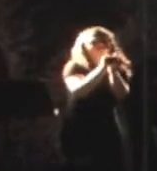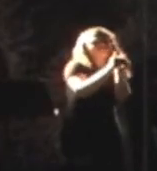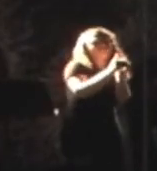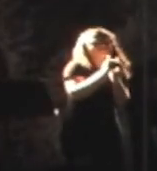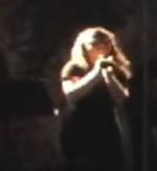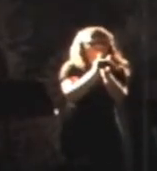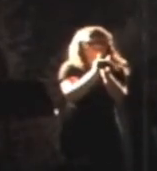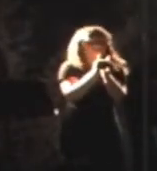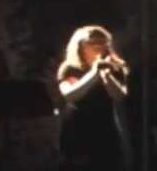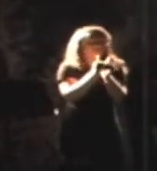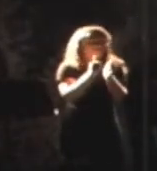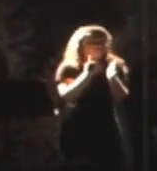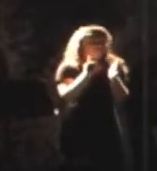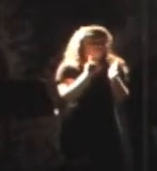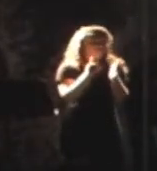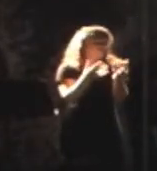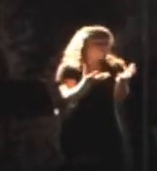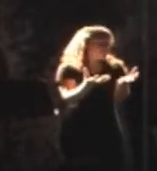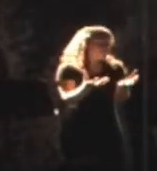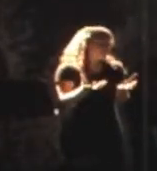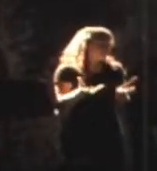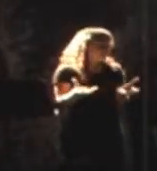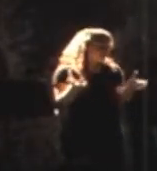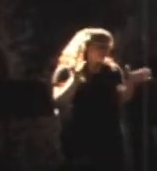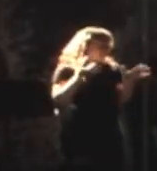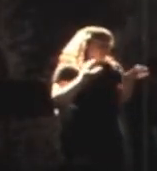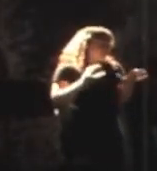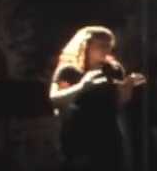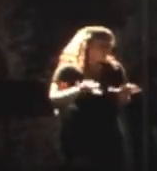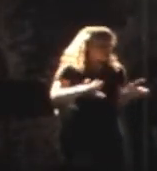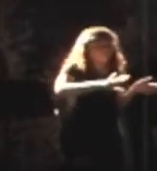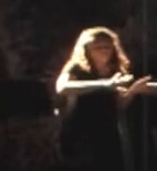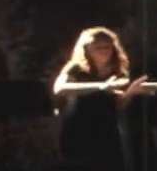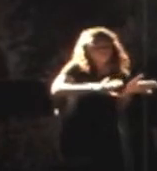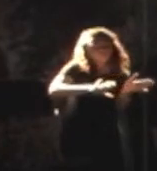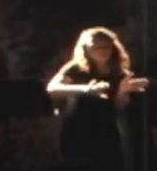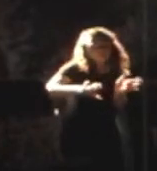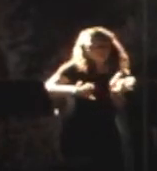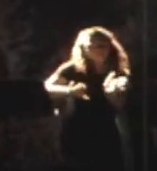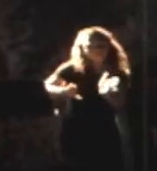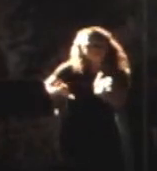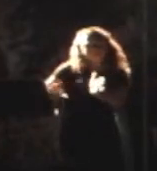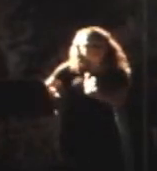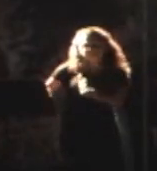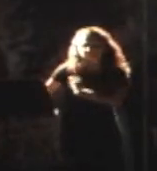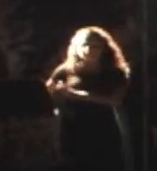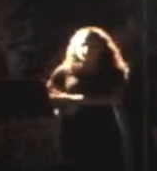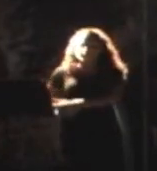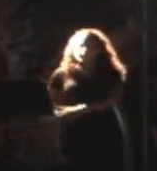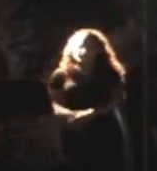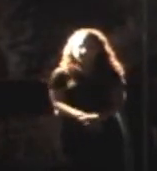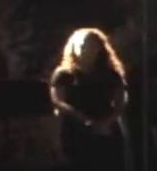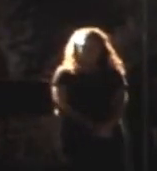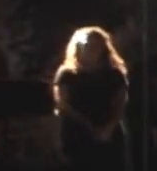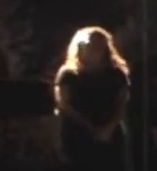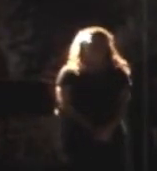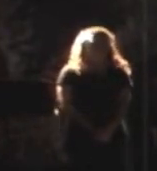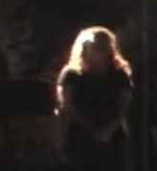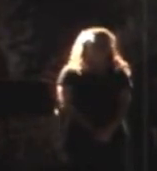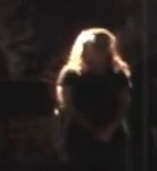do I still feel you here Till the moment I'm gone